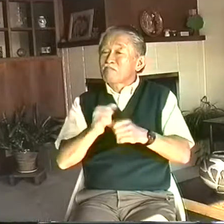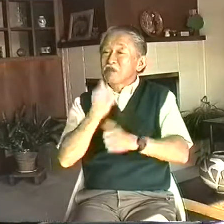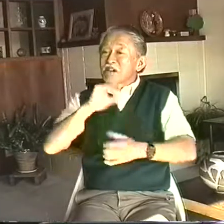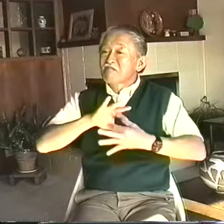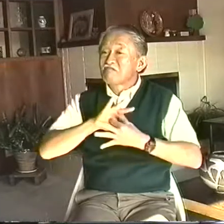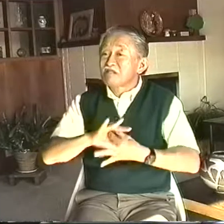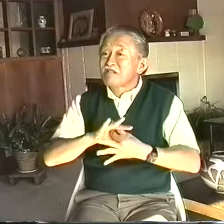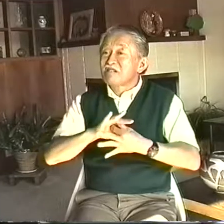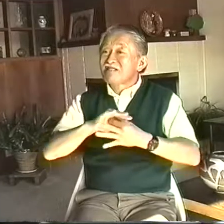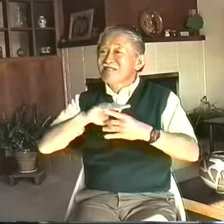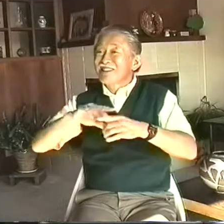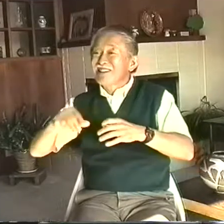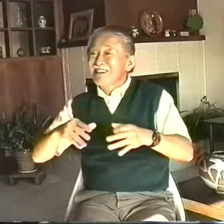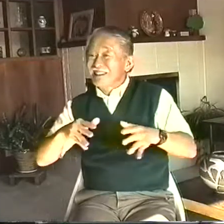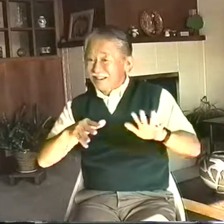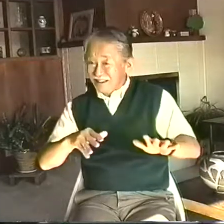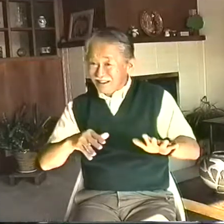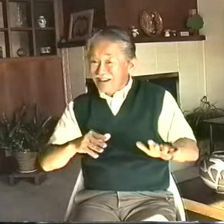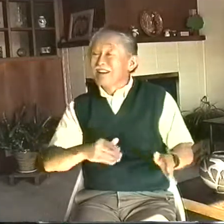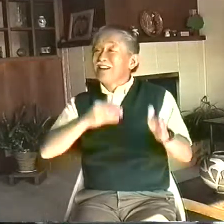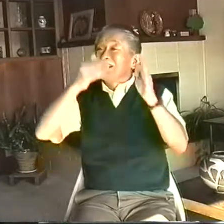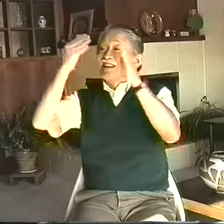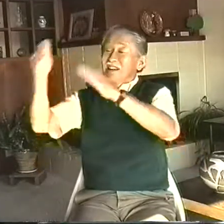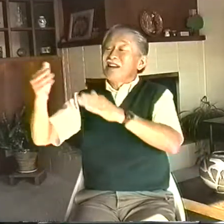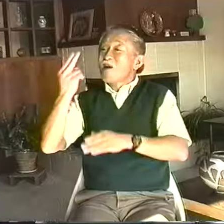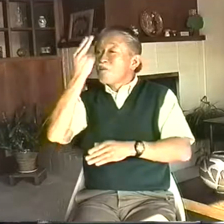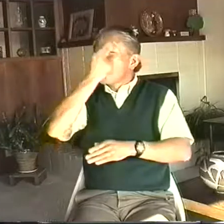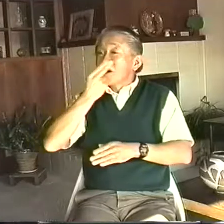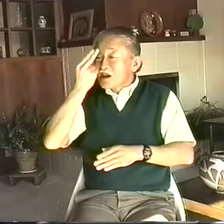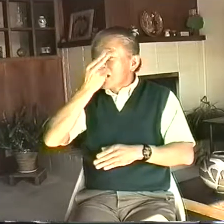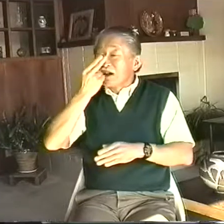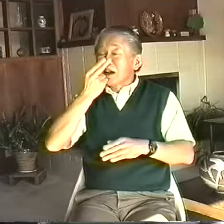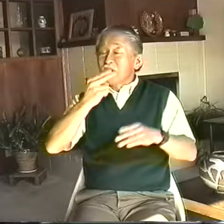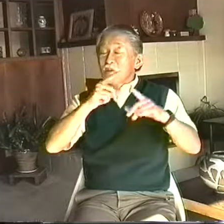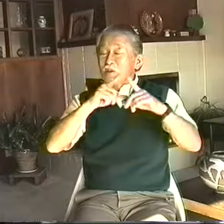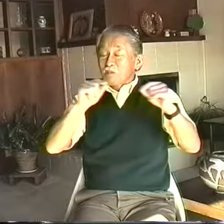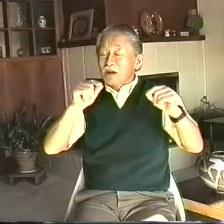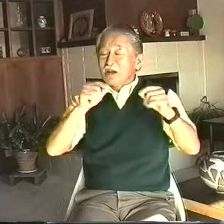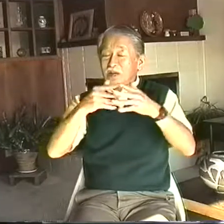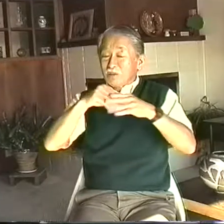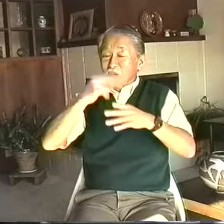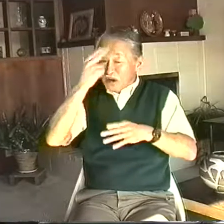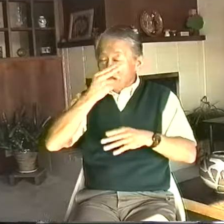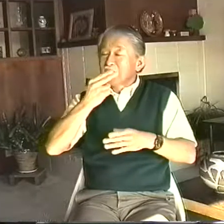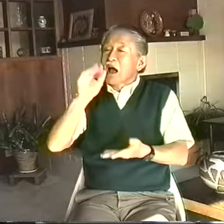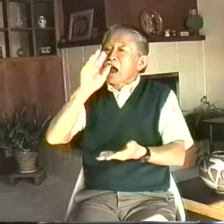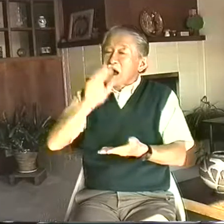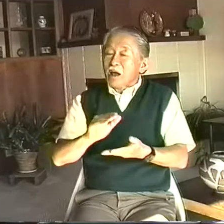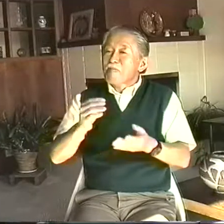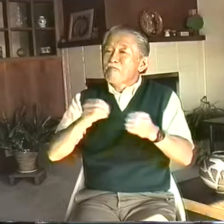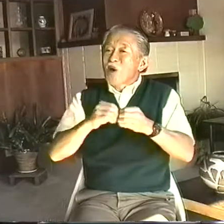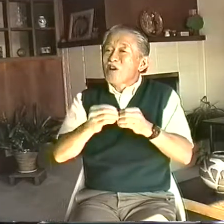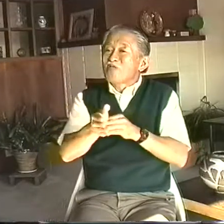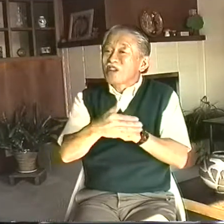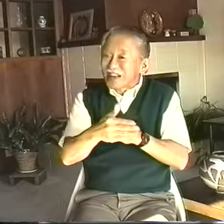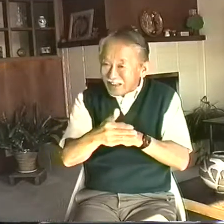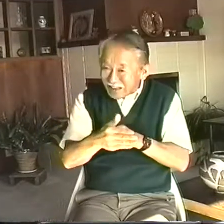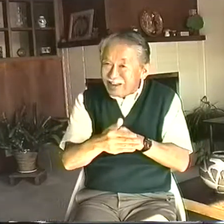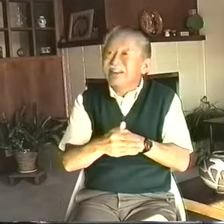disease because of the consumption of red meat. Those Japanese Americans living in Hawaii had less of an incidence because